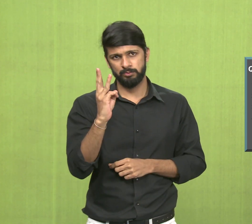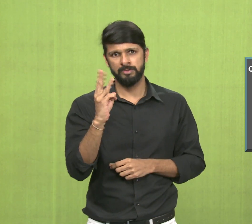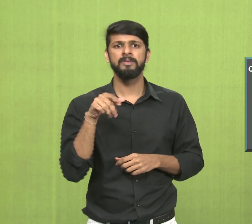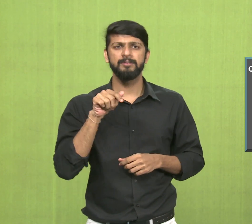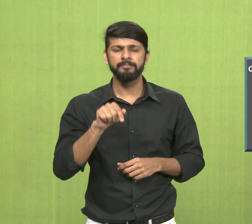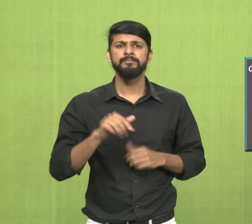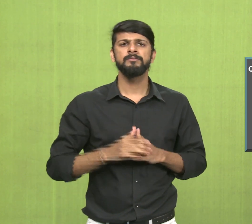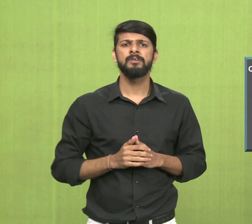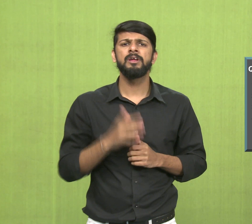Question number 3.